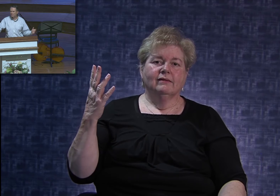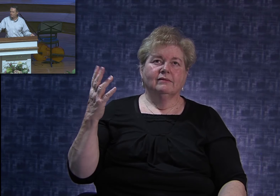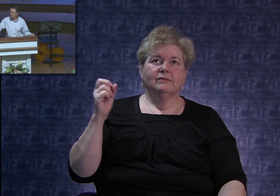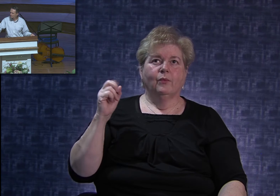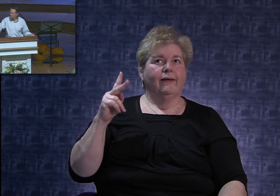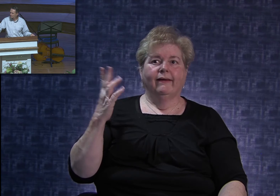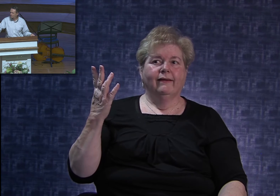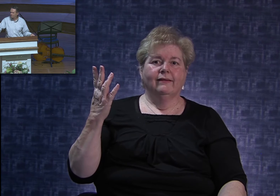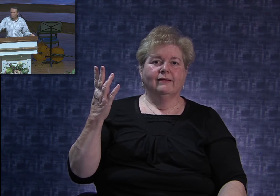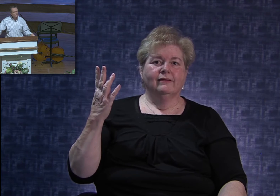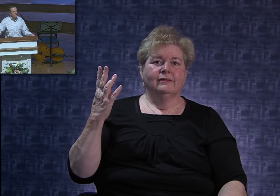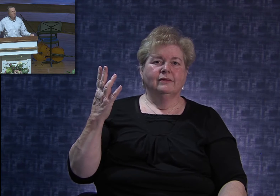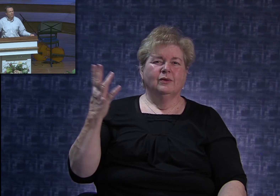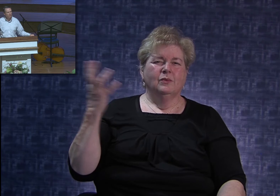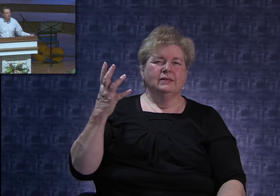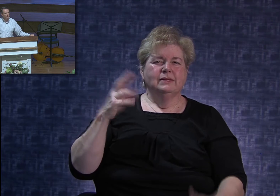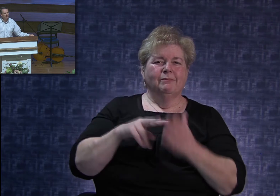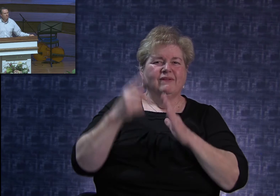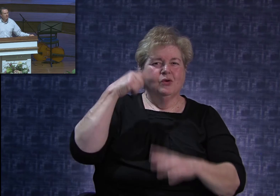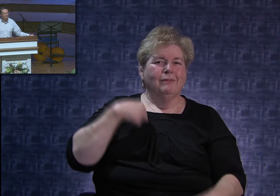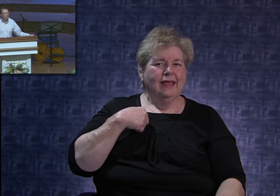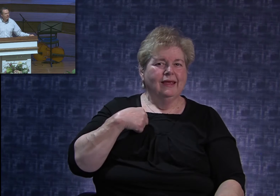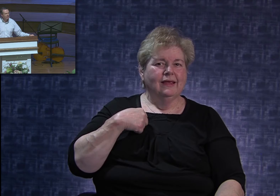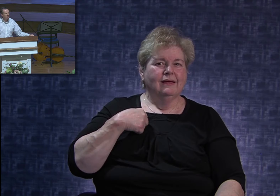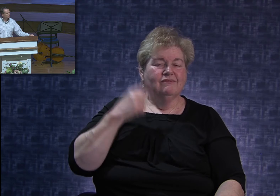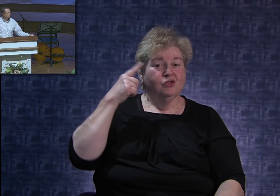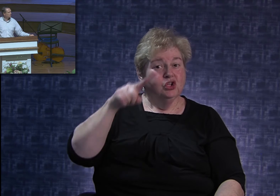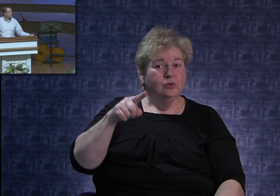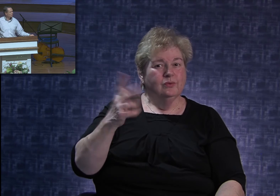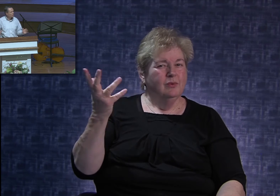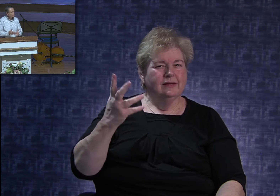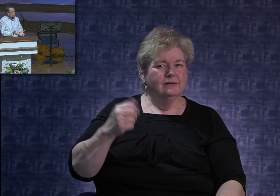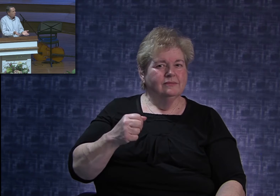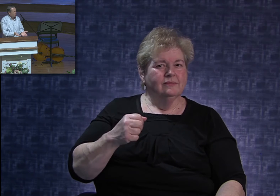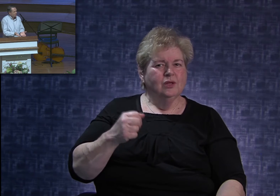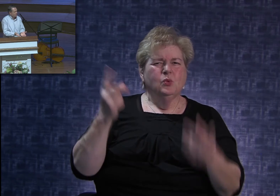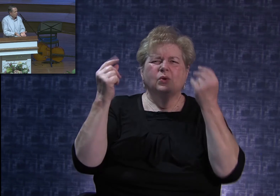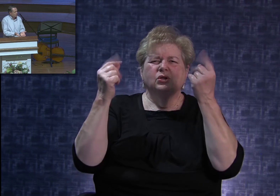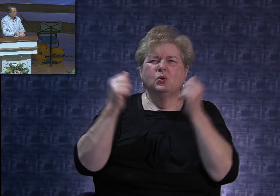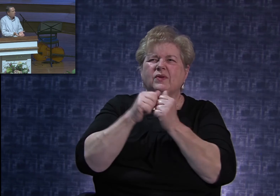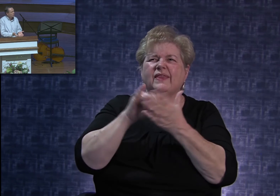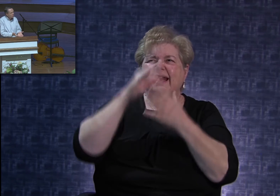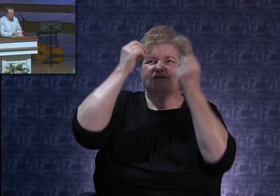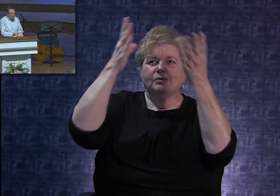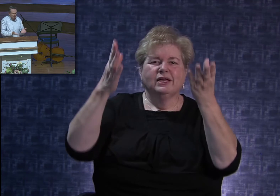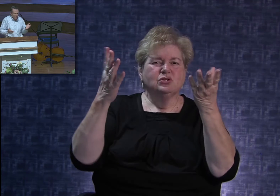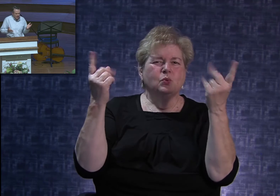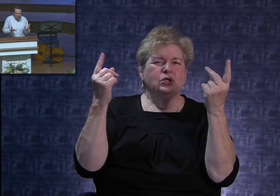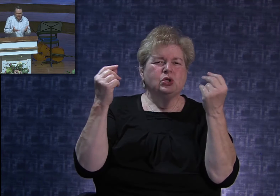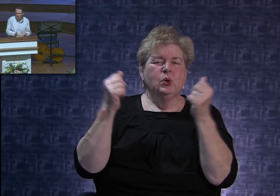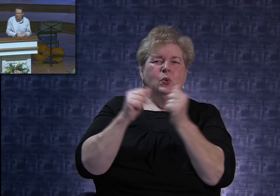Okay. What does that mean for you? What does that mean for me? What do we do with this information? What do we do with